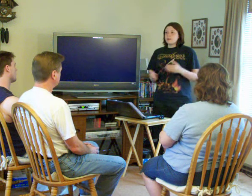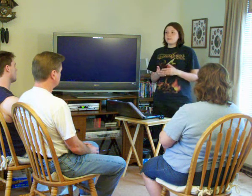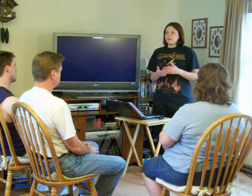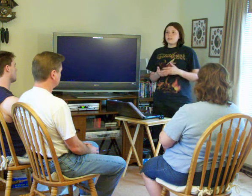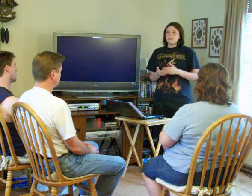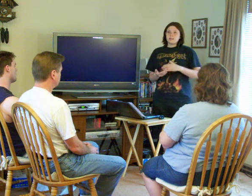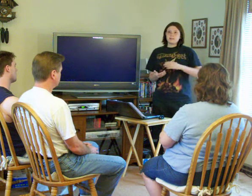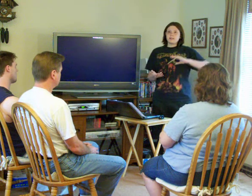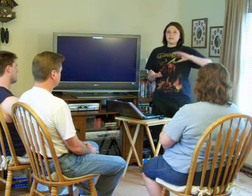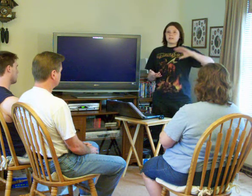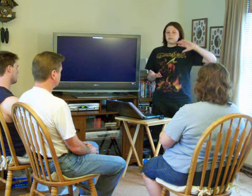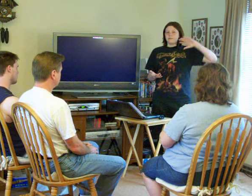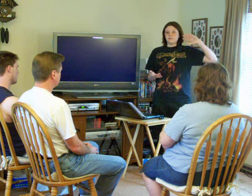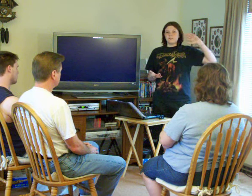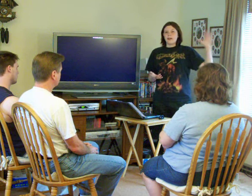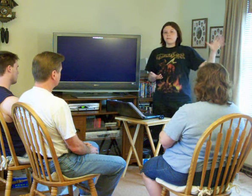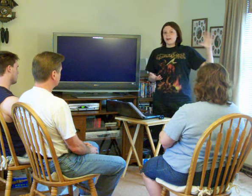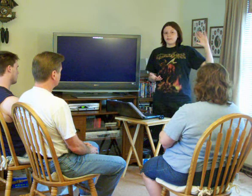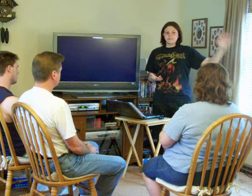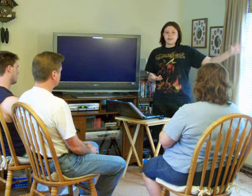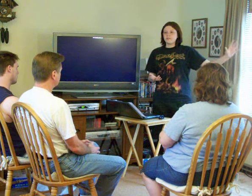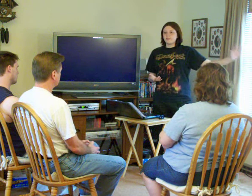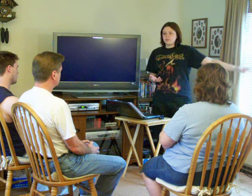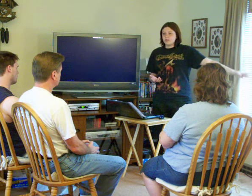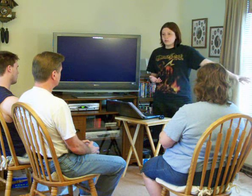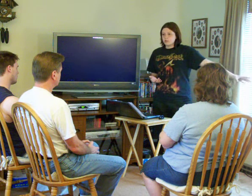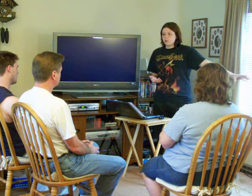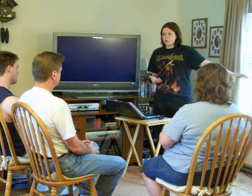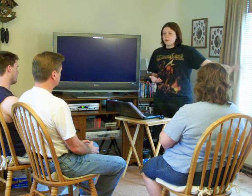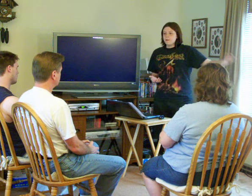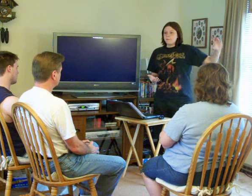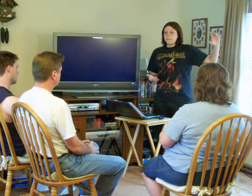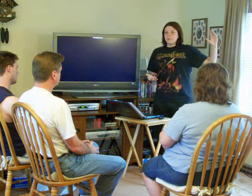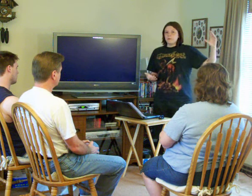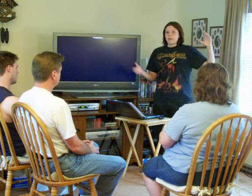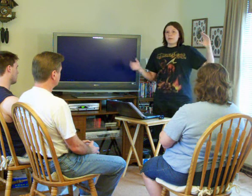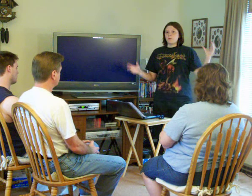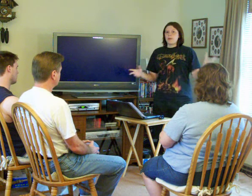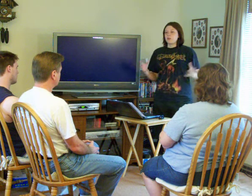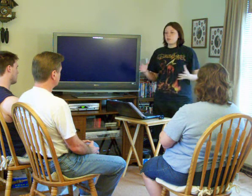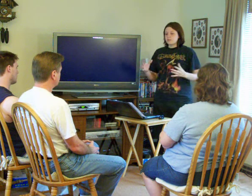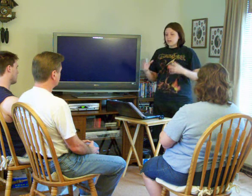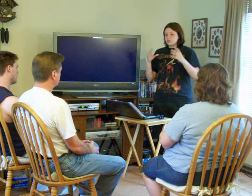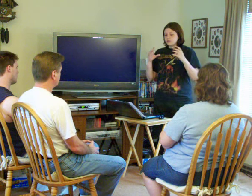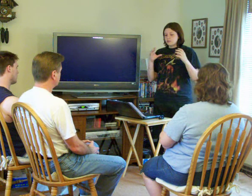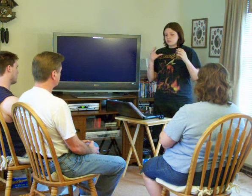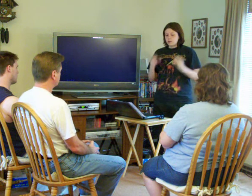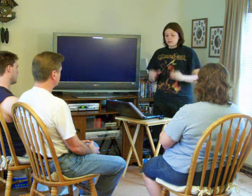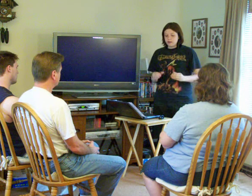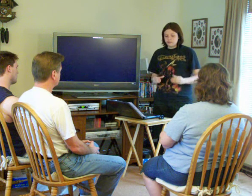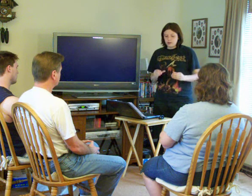that didn't exist 5, 10, 15 years ago, they create new signs so that they develop